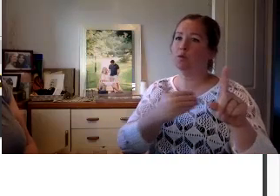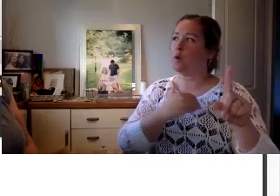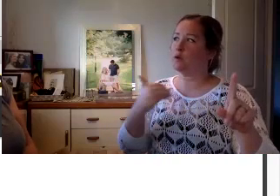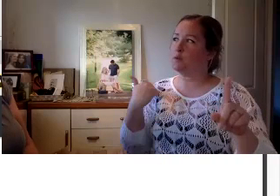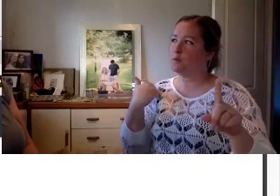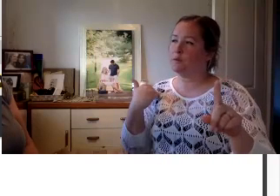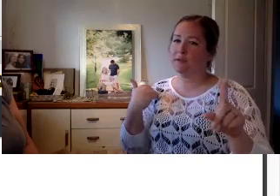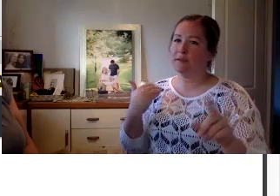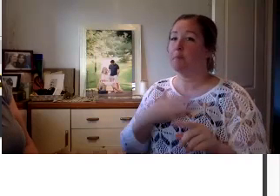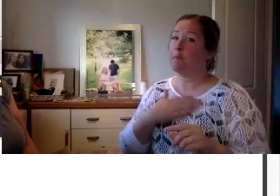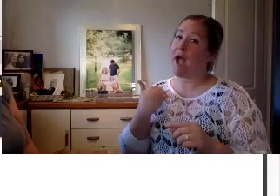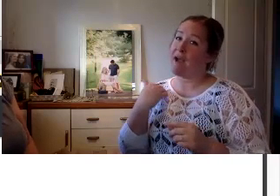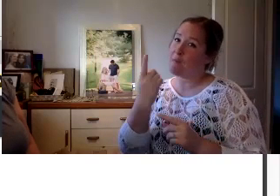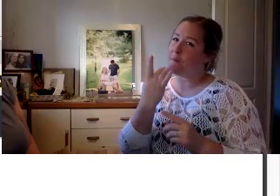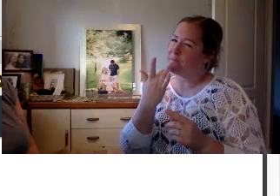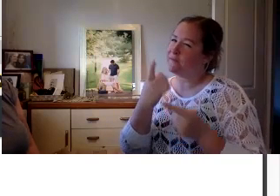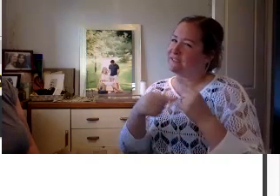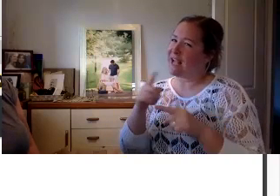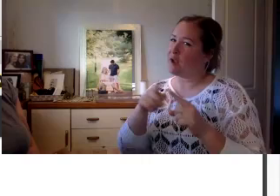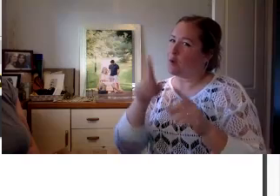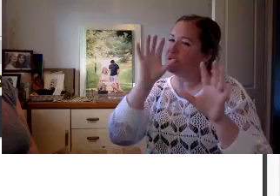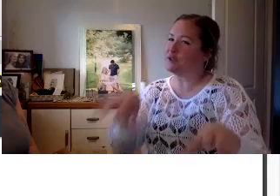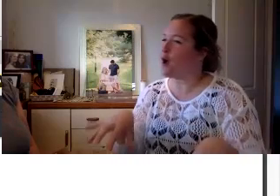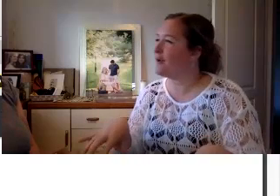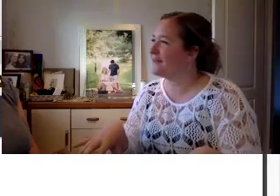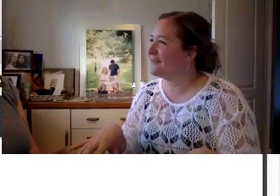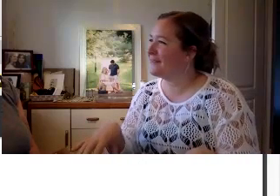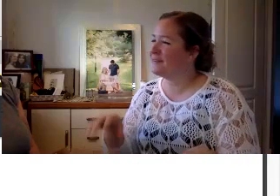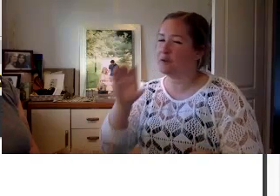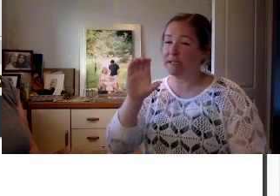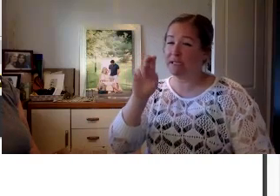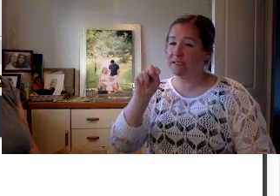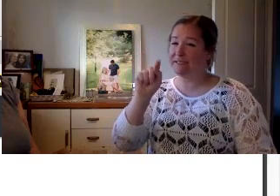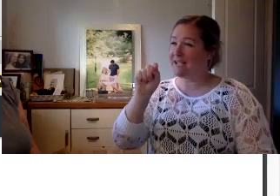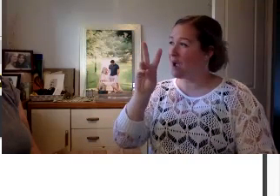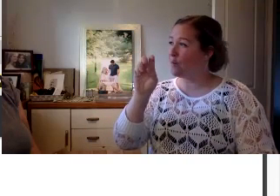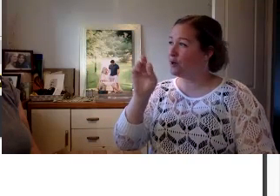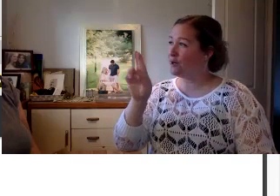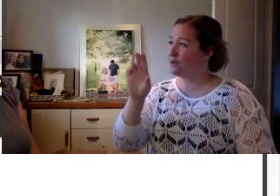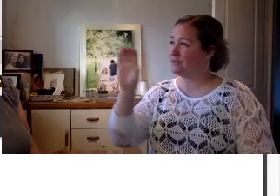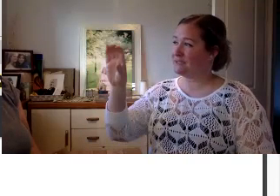Toronto has that sign. That's my favorite sign. You'd be shocked.